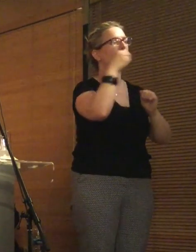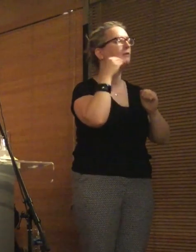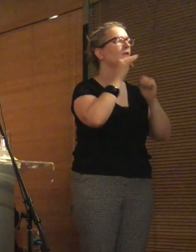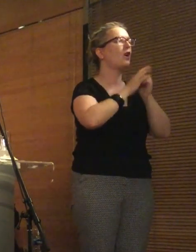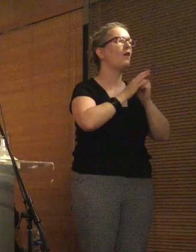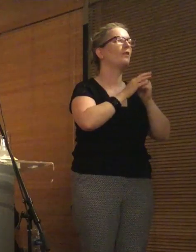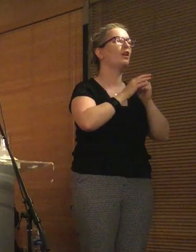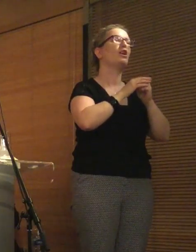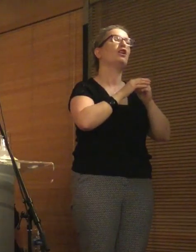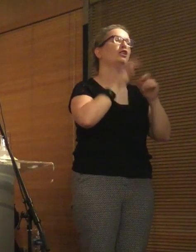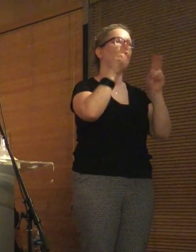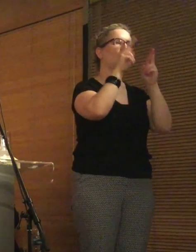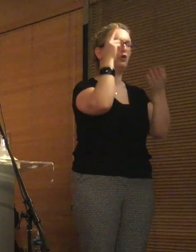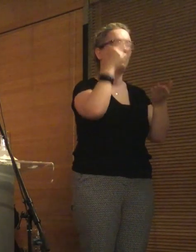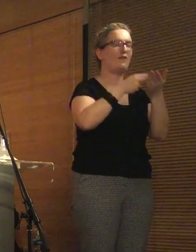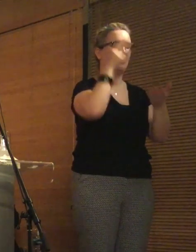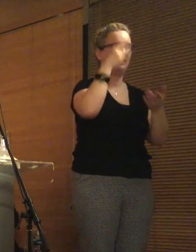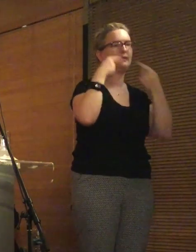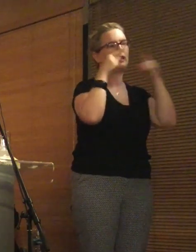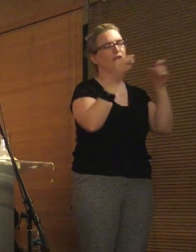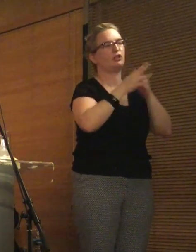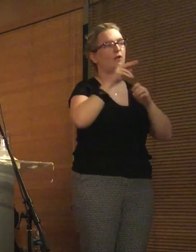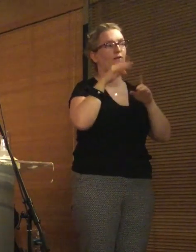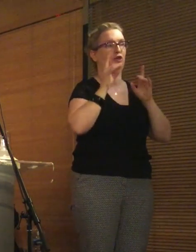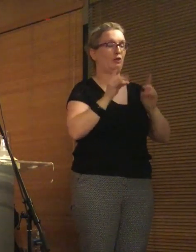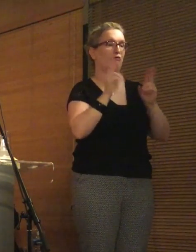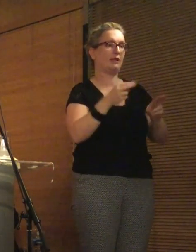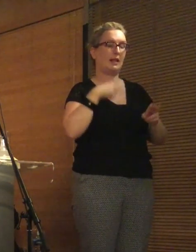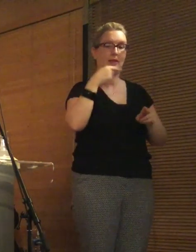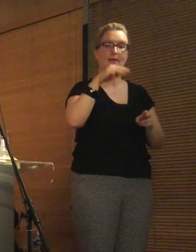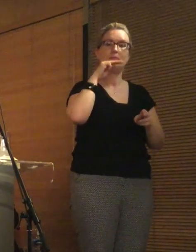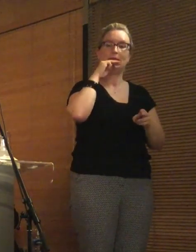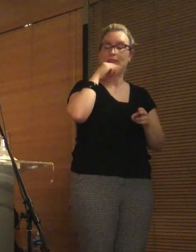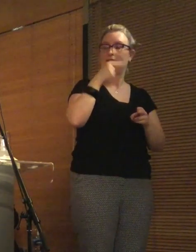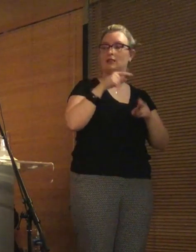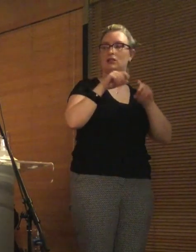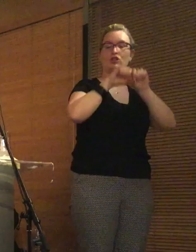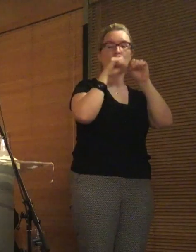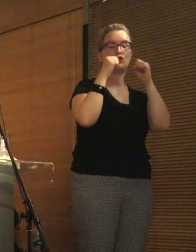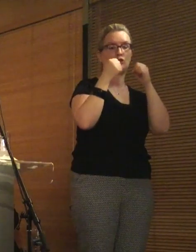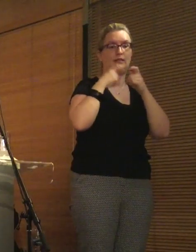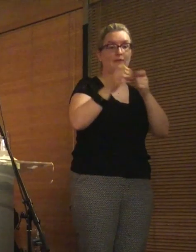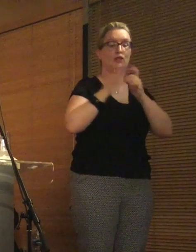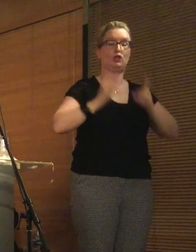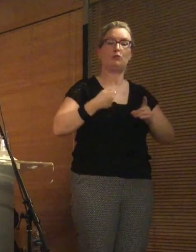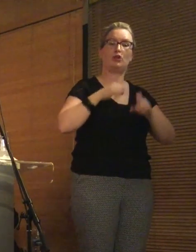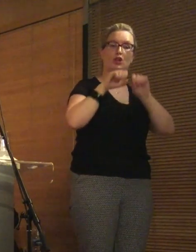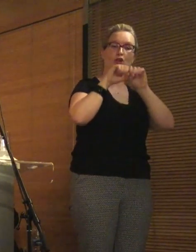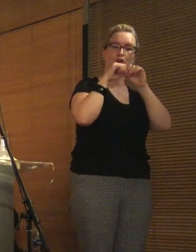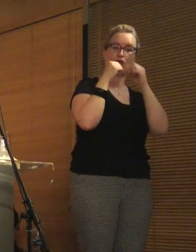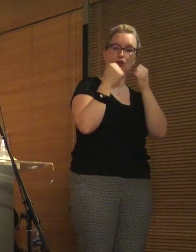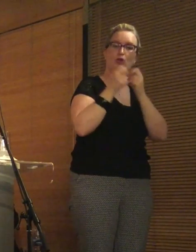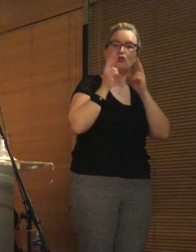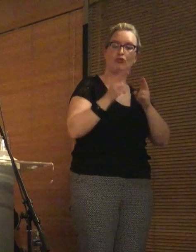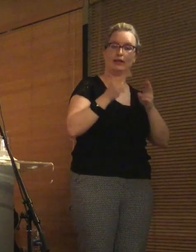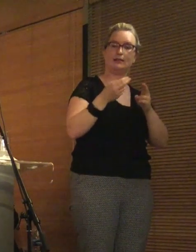Universal Declaration of Human Rights. This allows an individual who believes that their social, economic and cultural rights are being violated